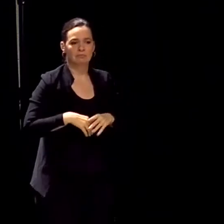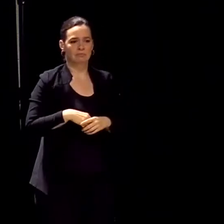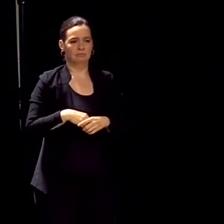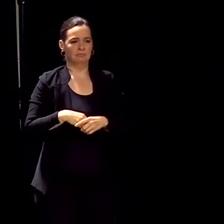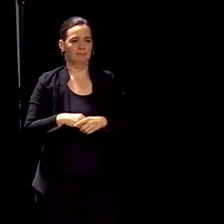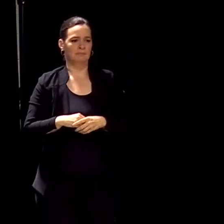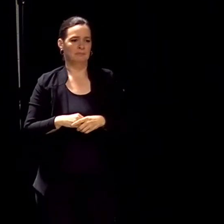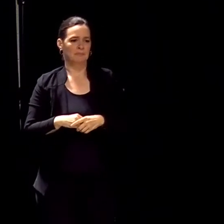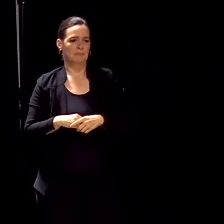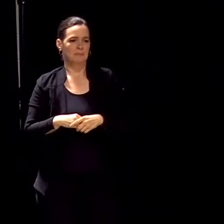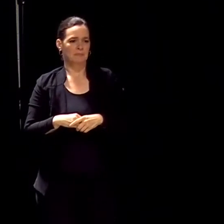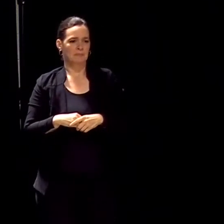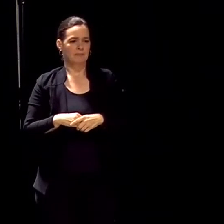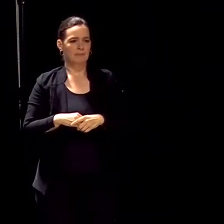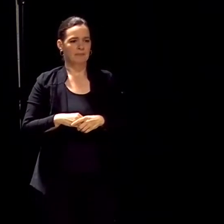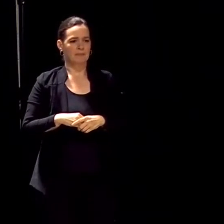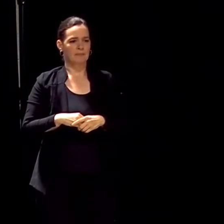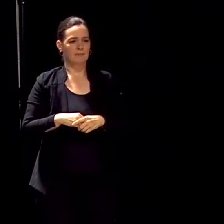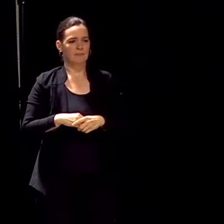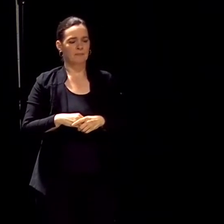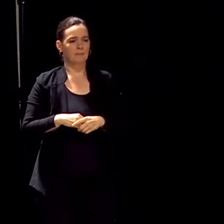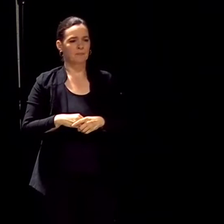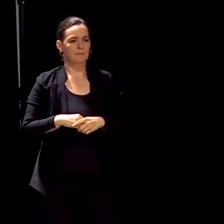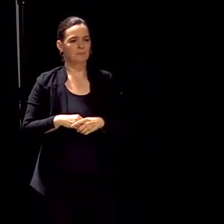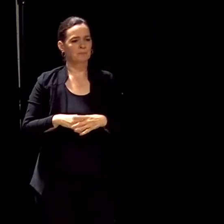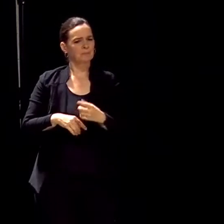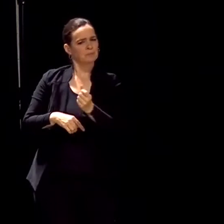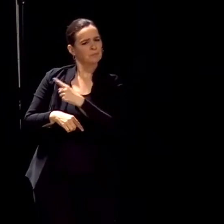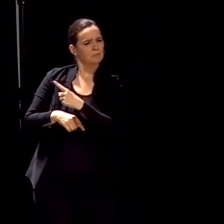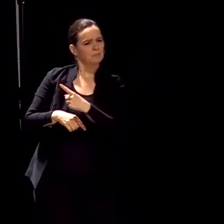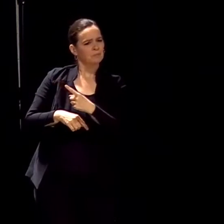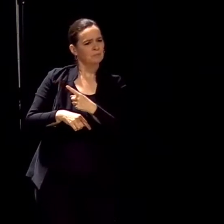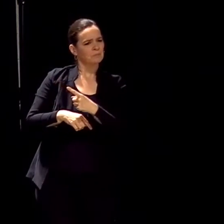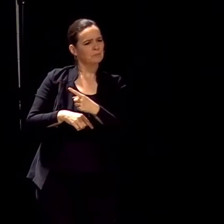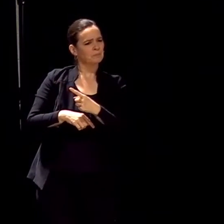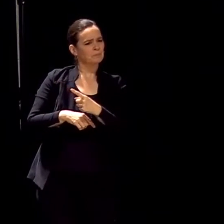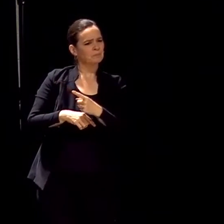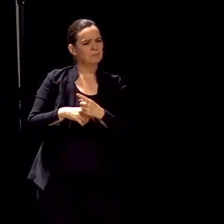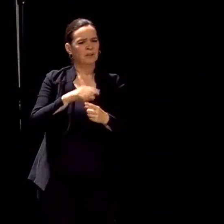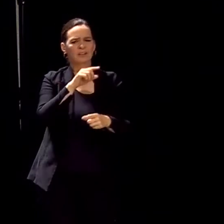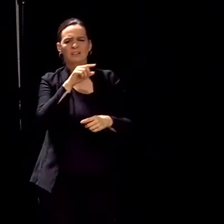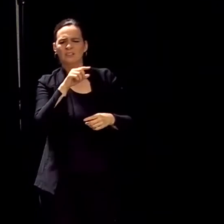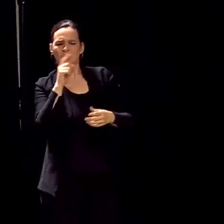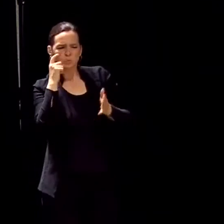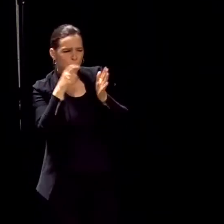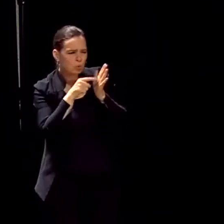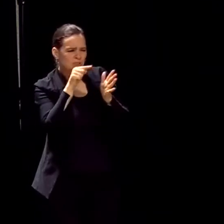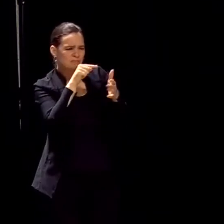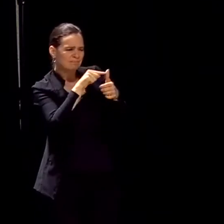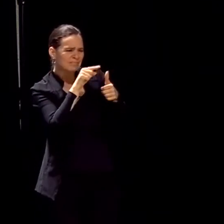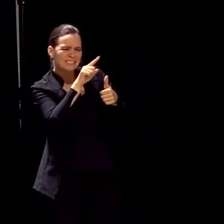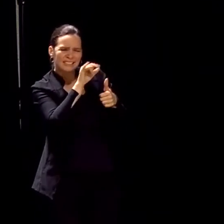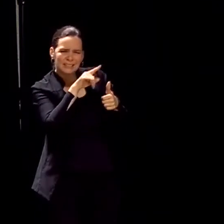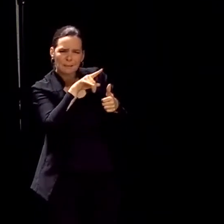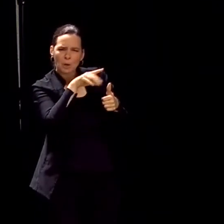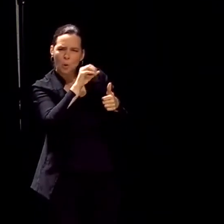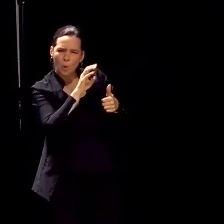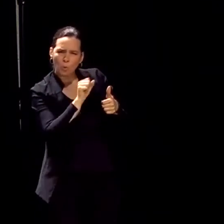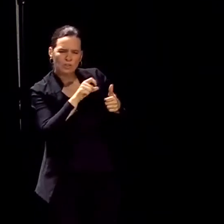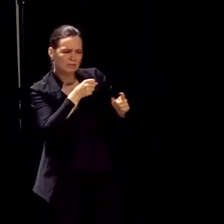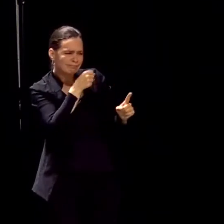the community yellow? Are those zip codes? Are they town borders? What Yeah, exactly you are look. we So it's looking at? positivity rates